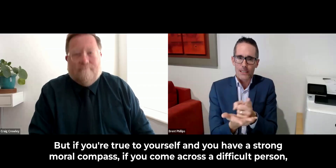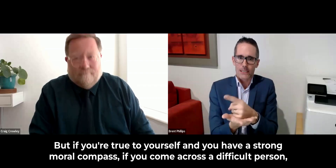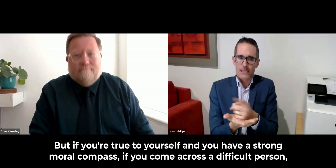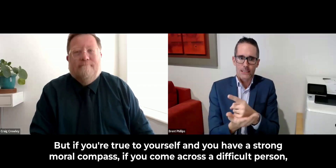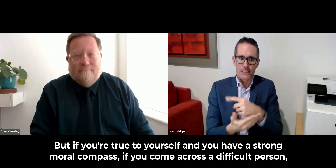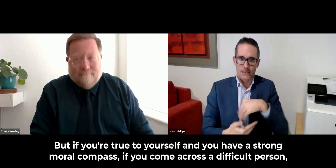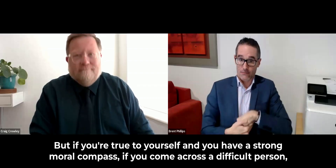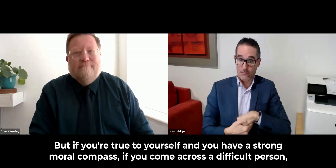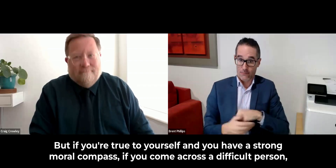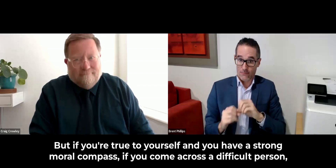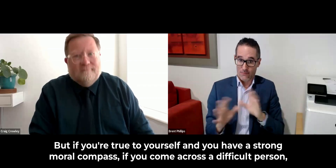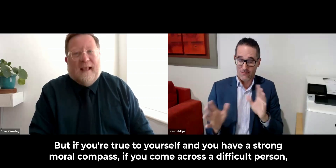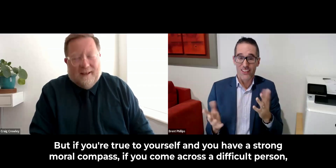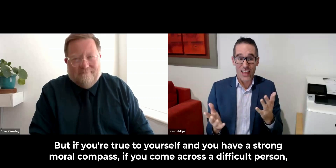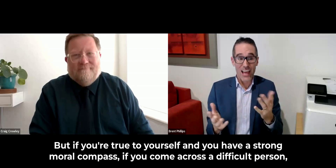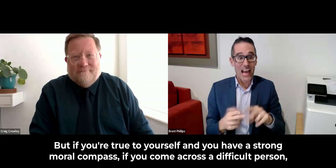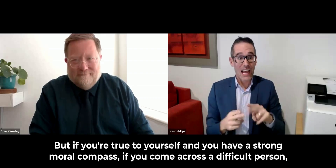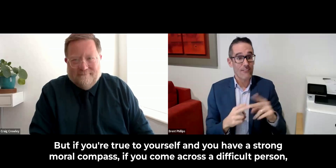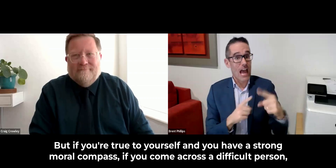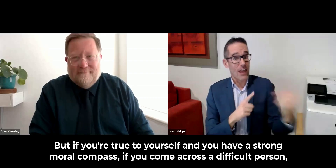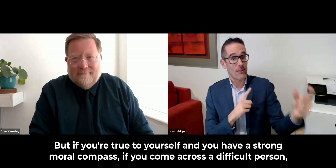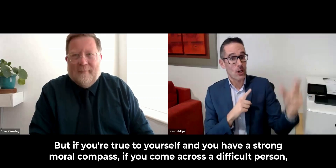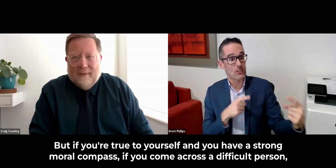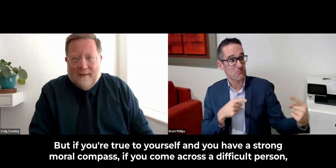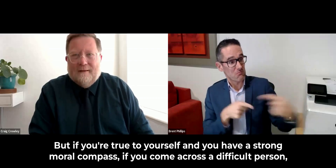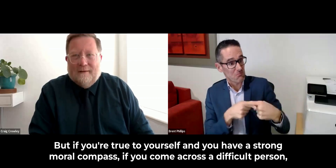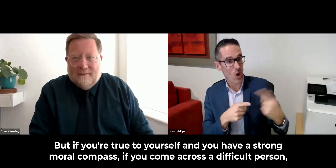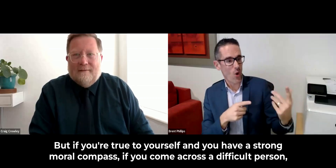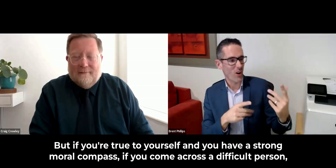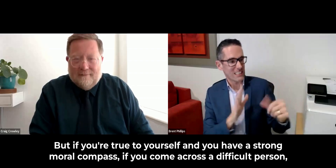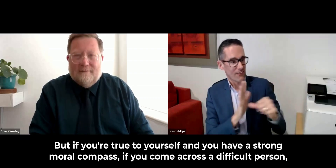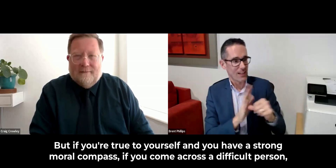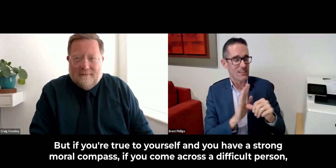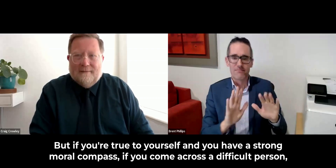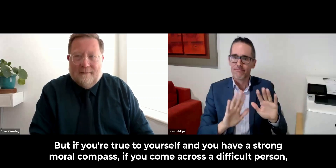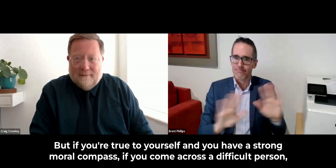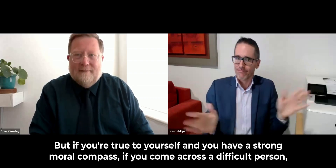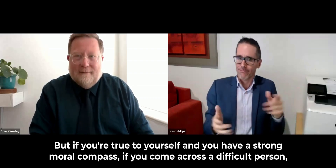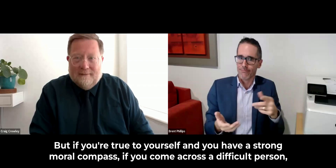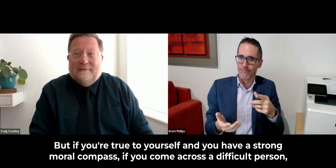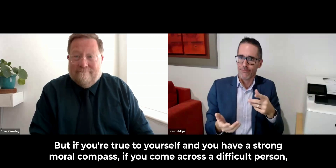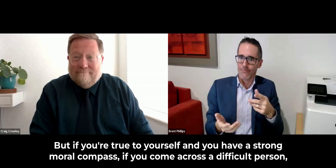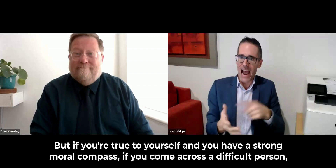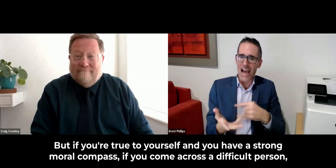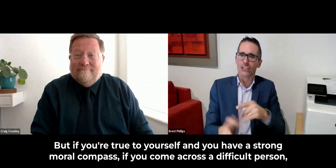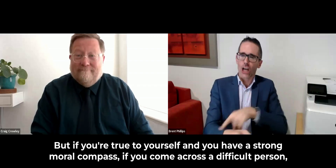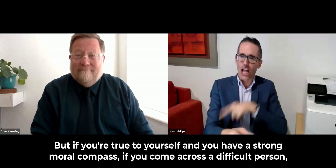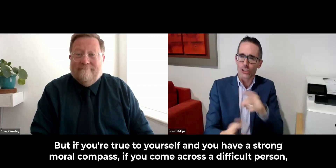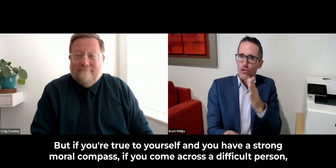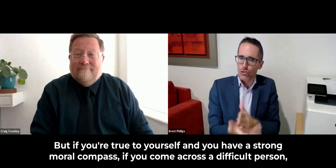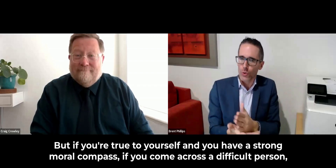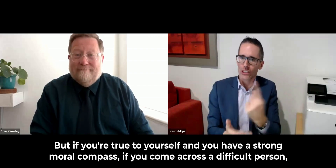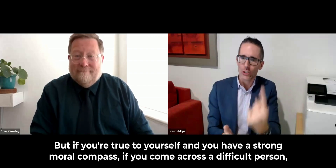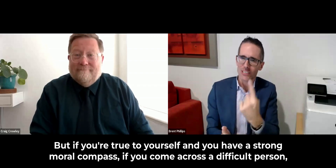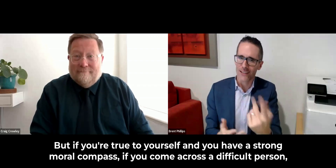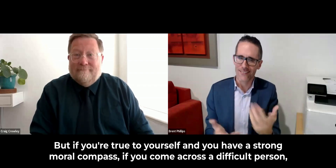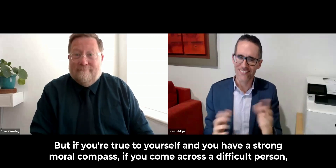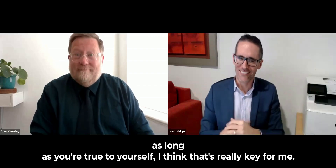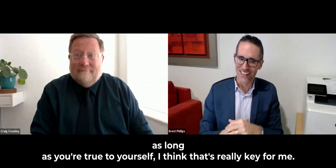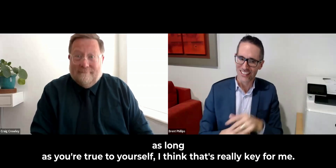have a a strong moral compass, if you come across a difficult person, as long